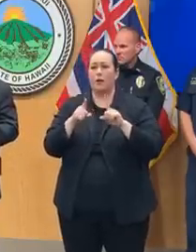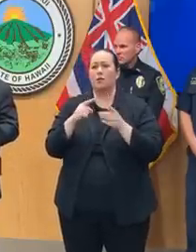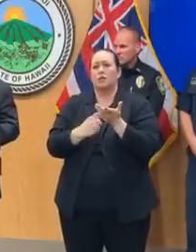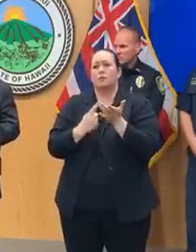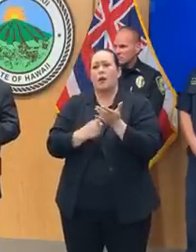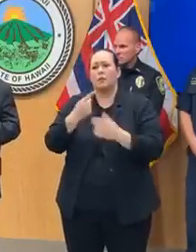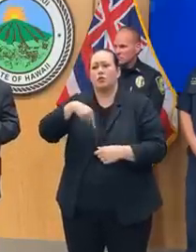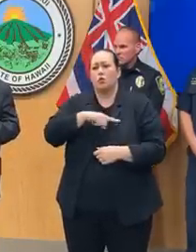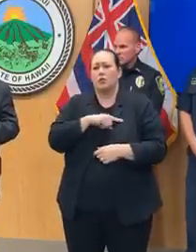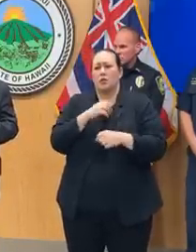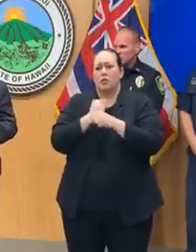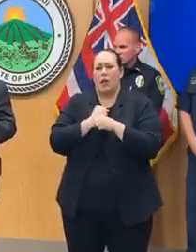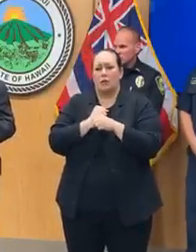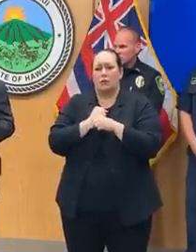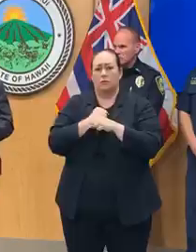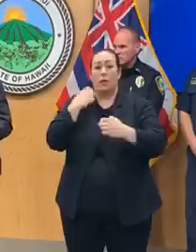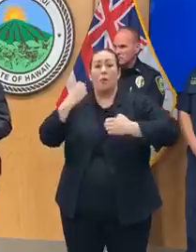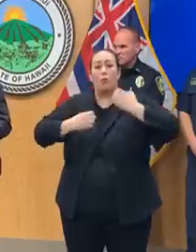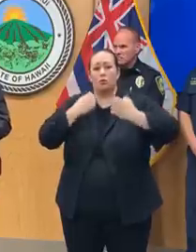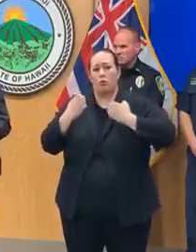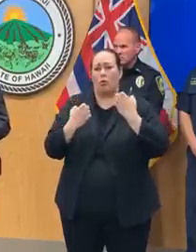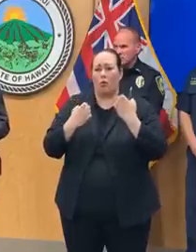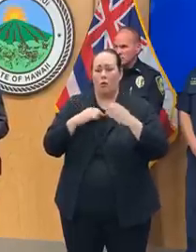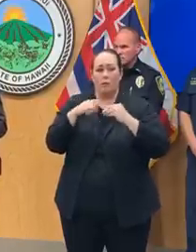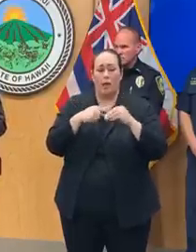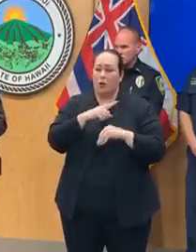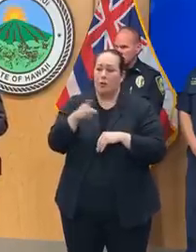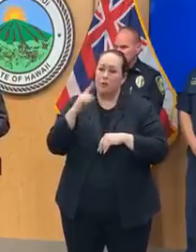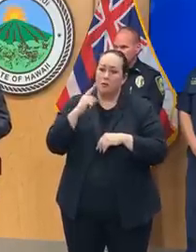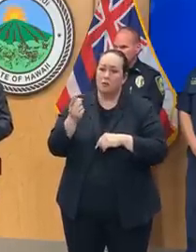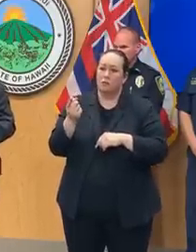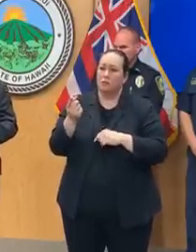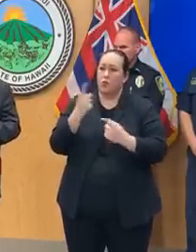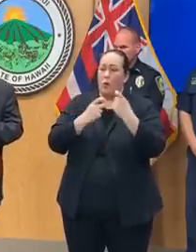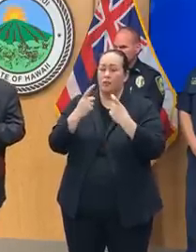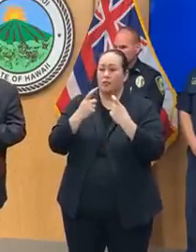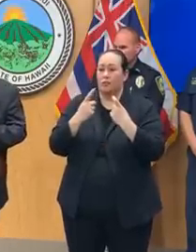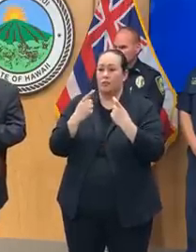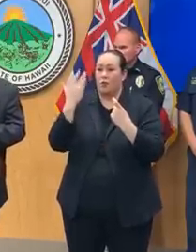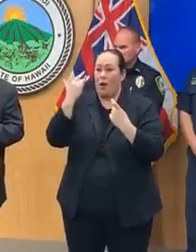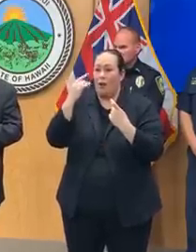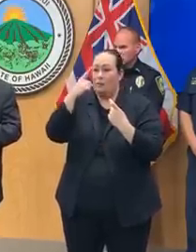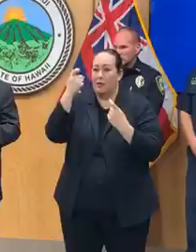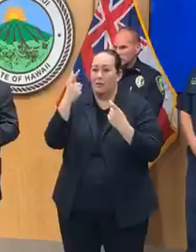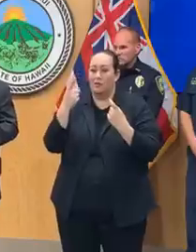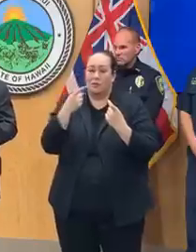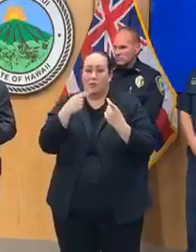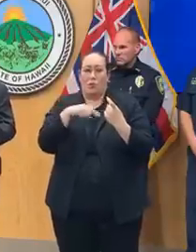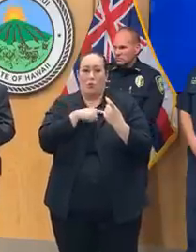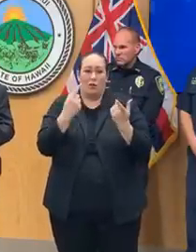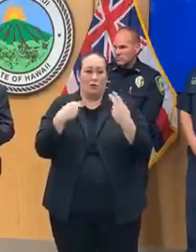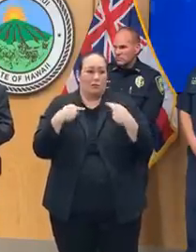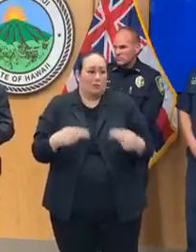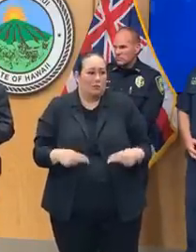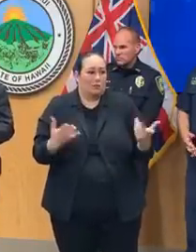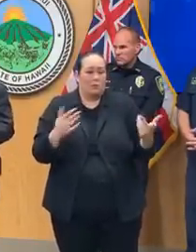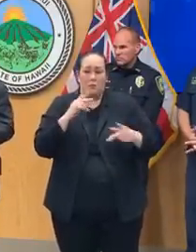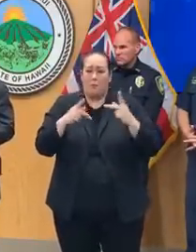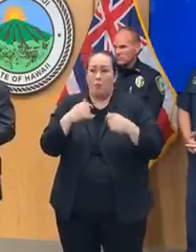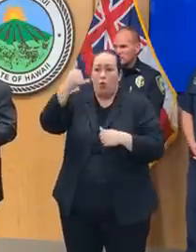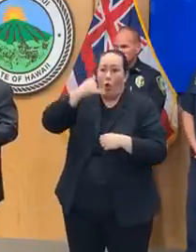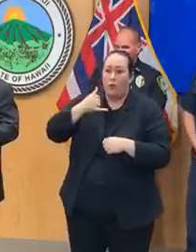emotional about some of these moments and these questions because we're like everyone else. People call us, they tell us what they see on